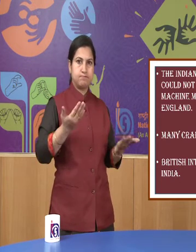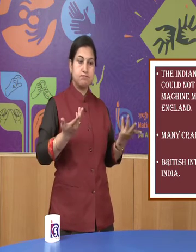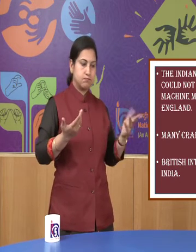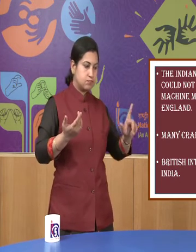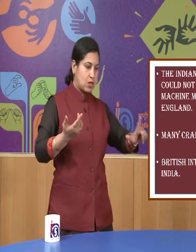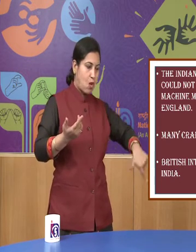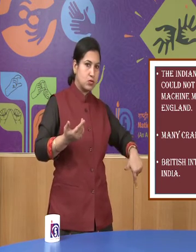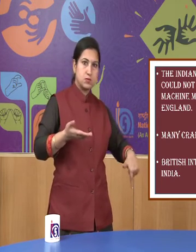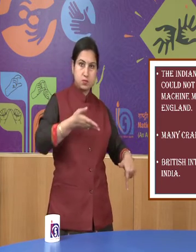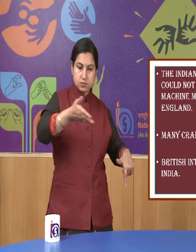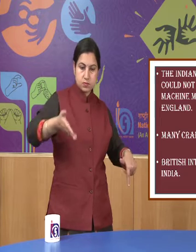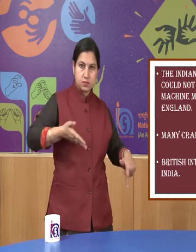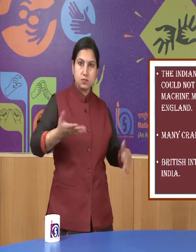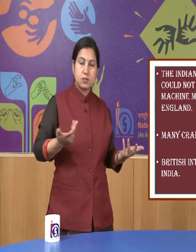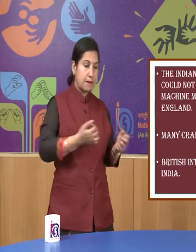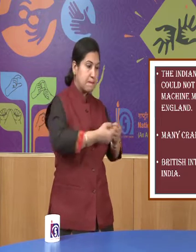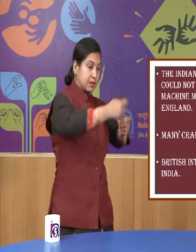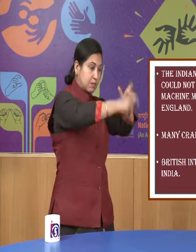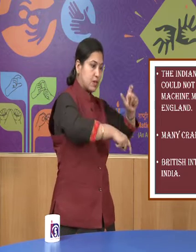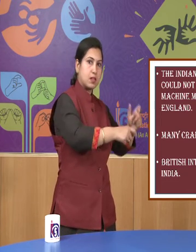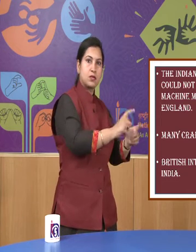Many craftsmen lost their job